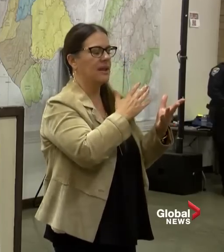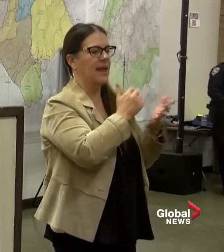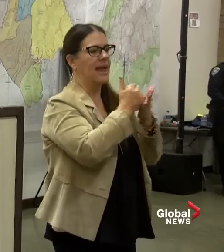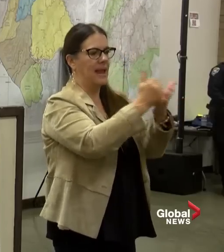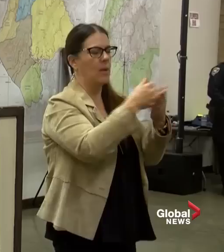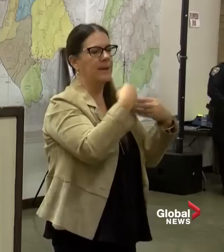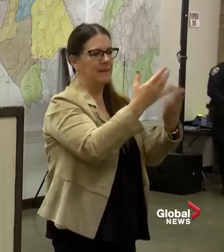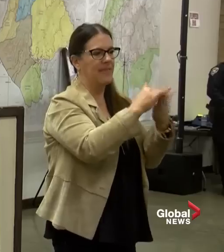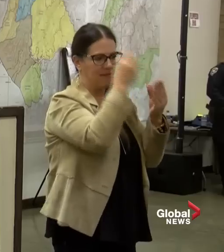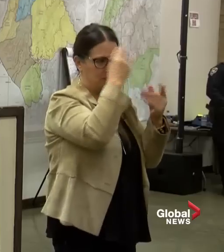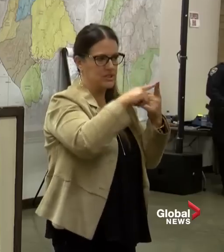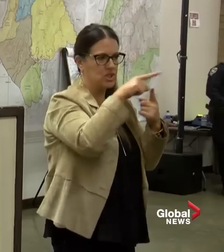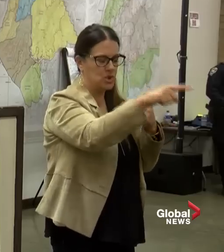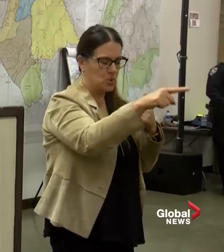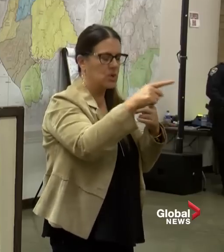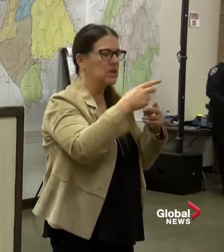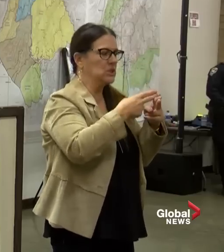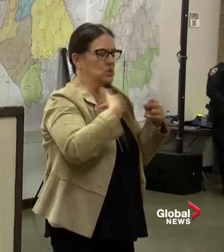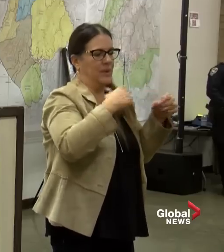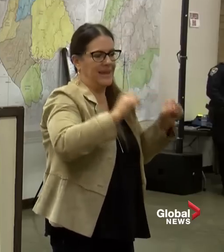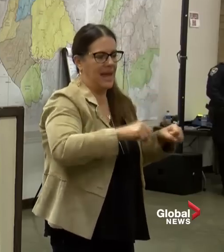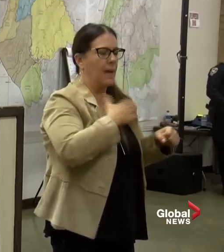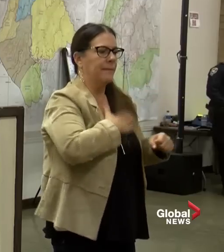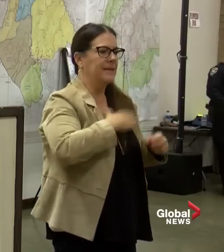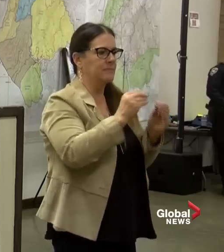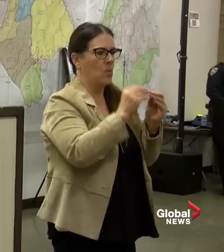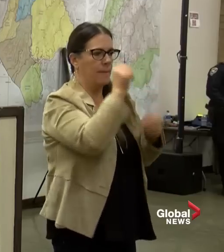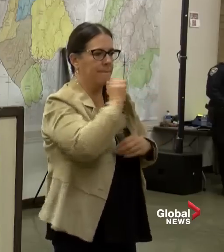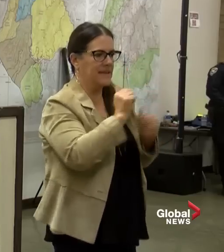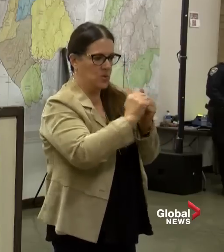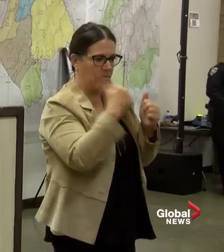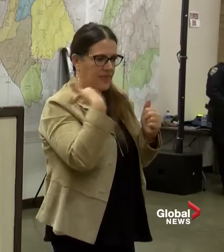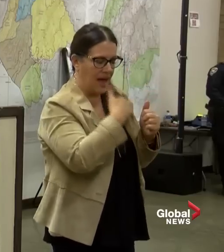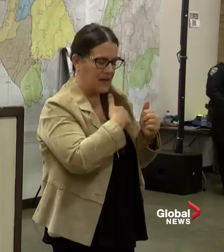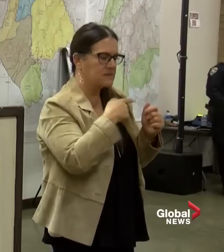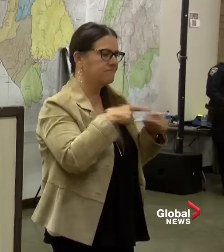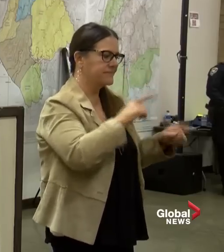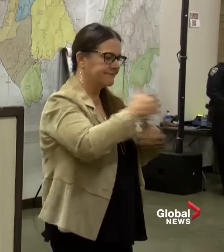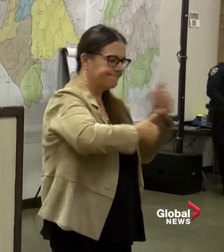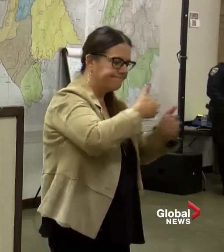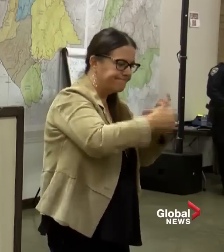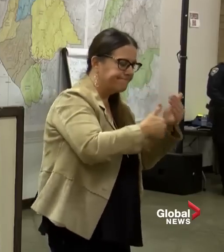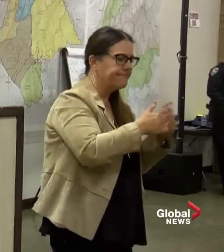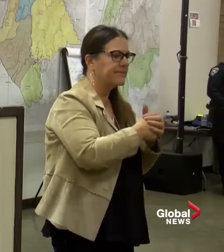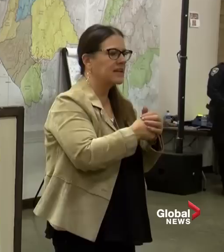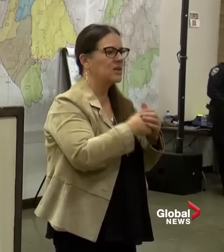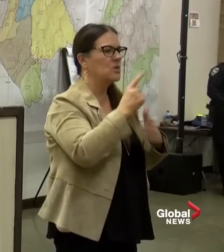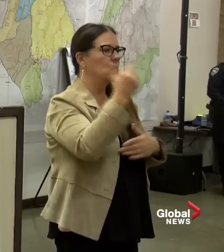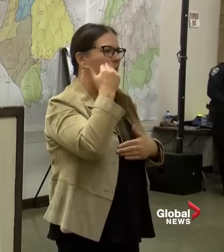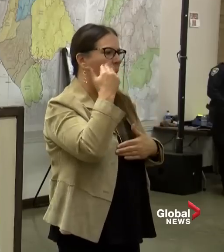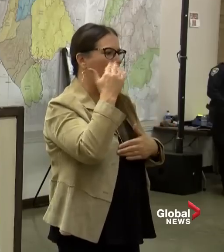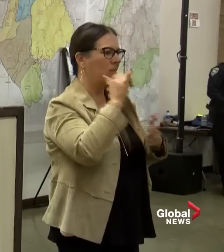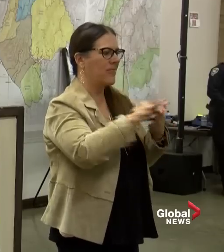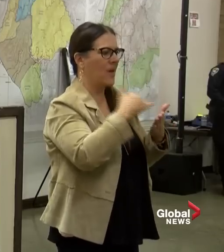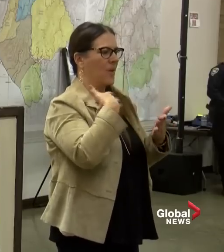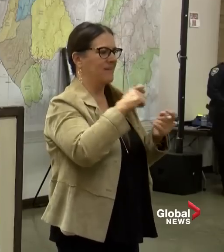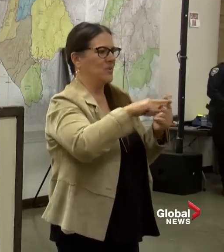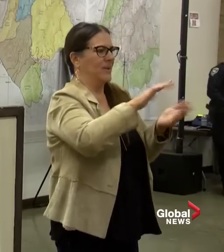We ask that you please be patient with this process. As you will hear shortly, removing hazardous